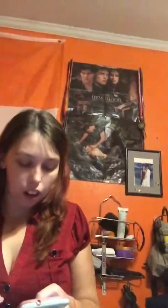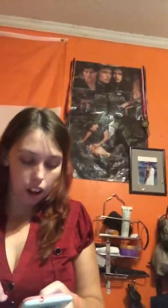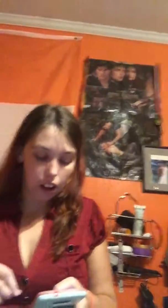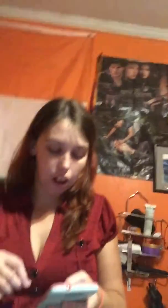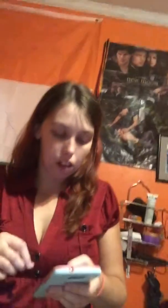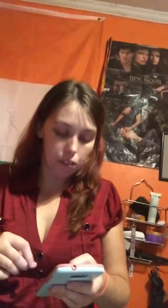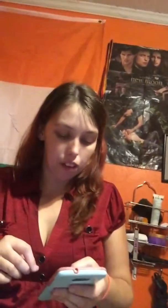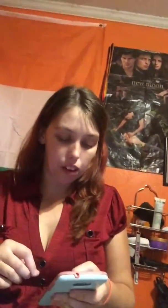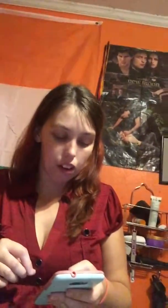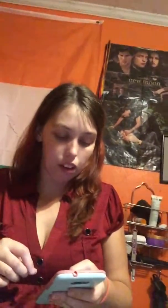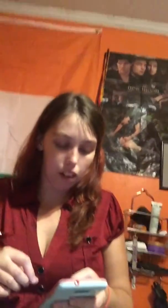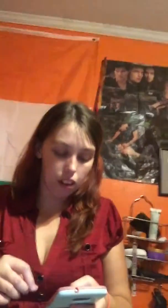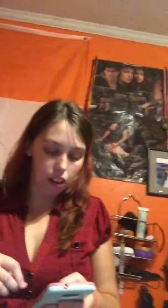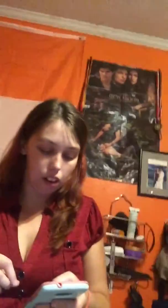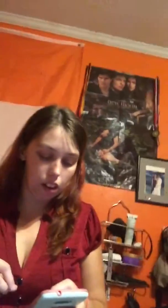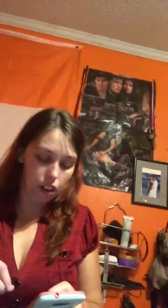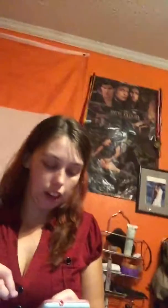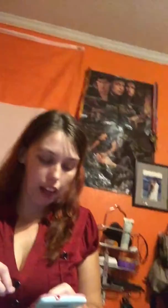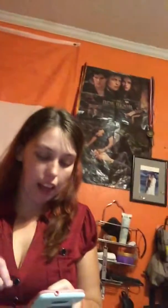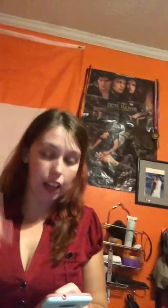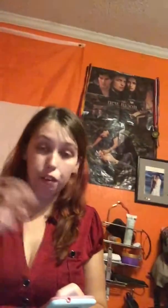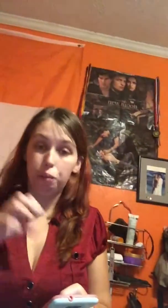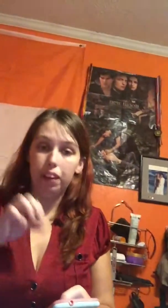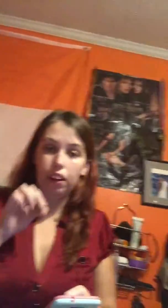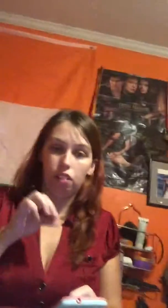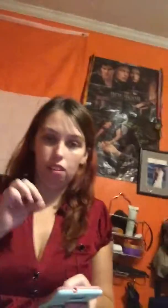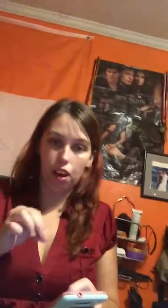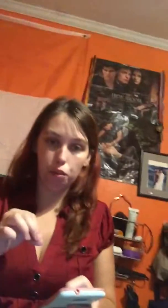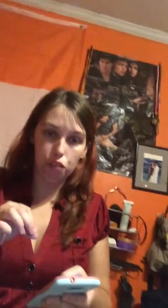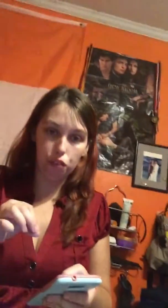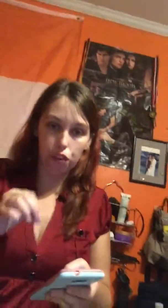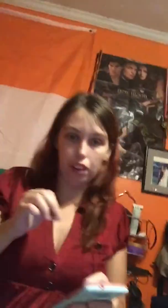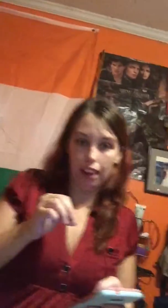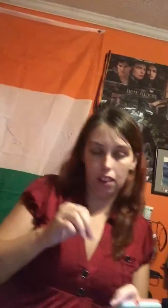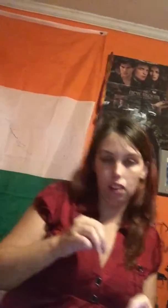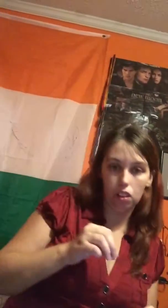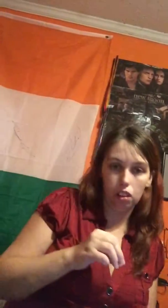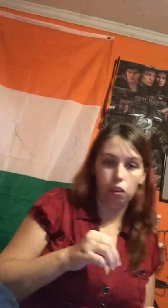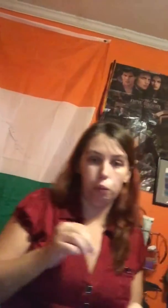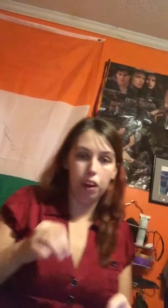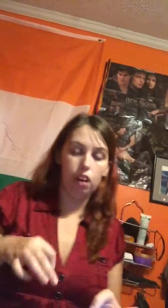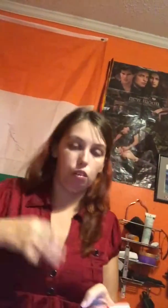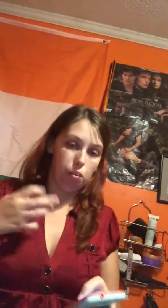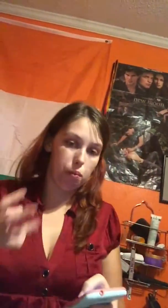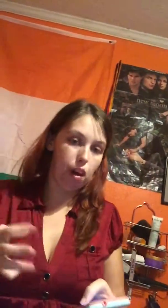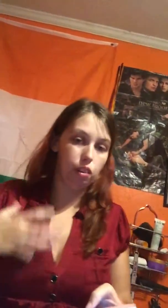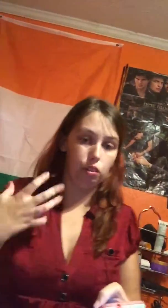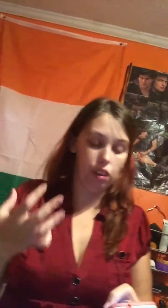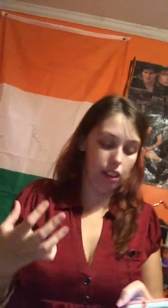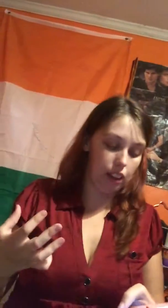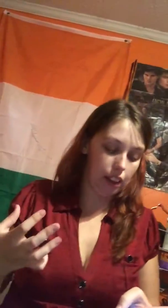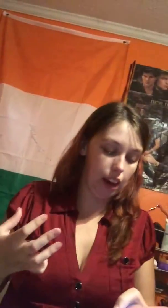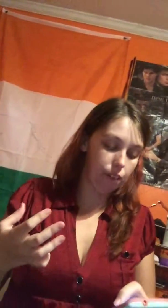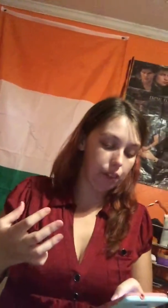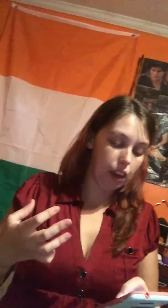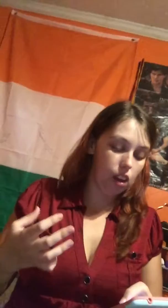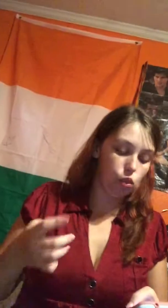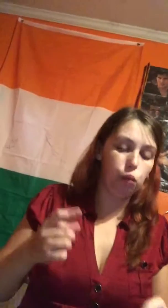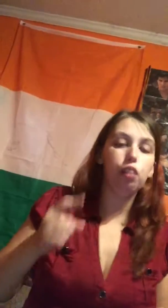um, it gives me little tips for, like, the week or the month or anything like that. 24